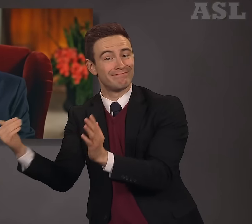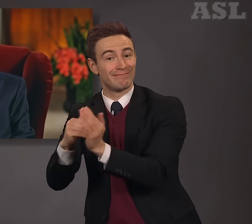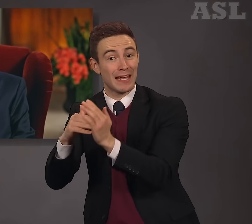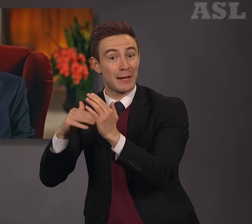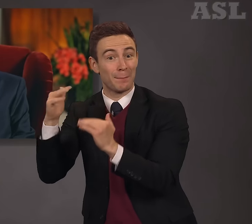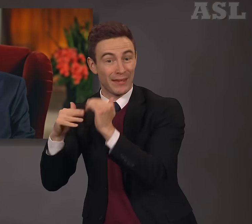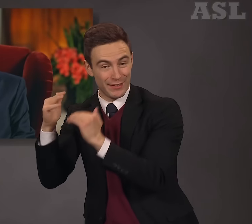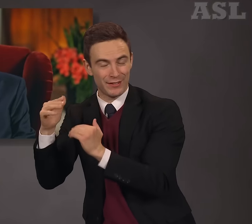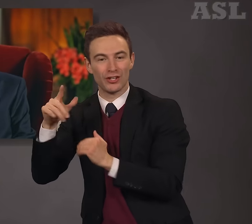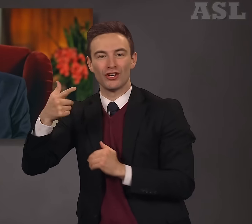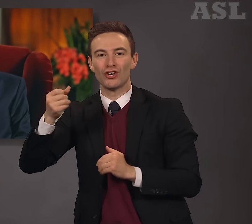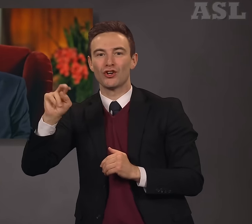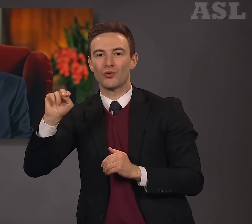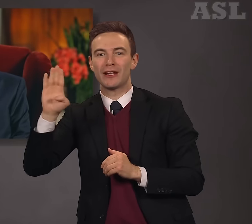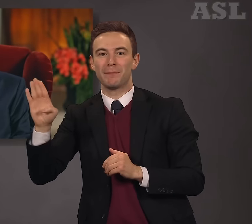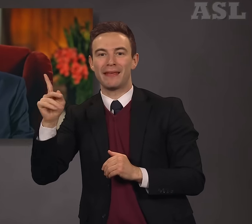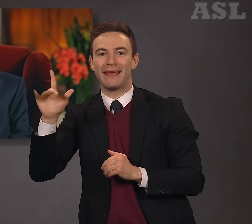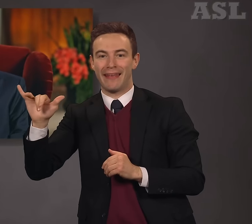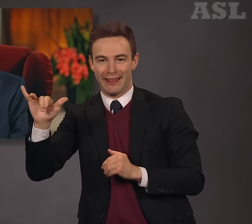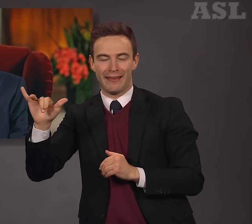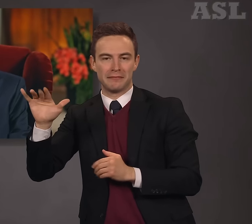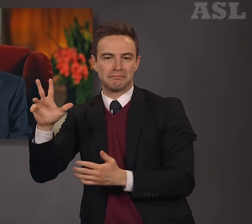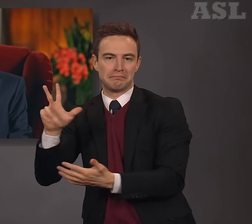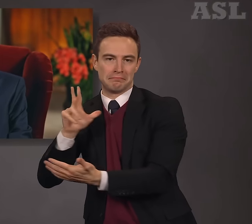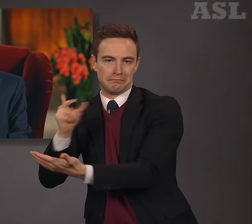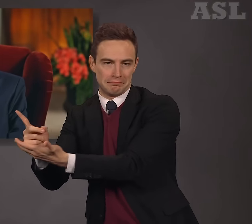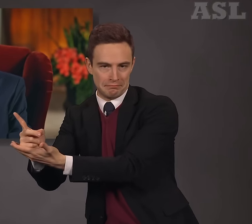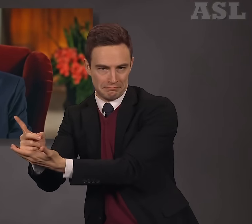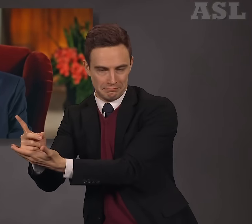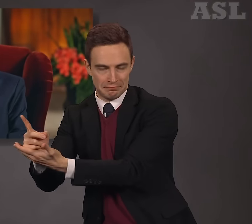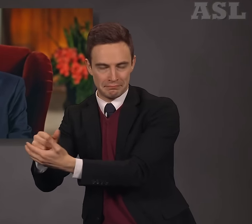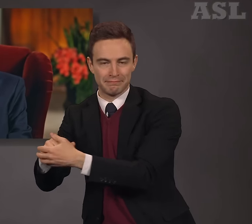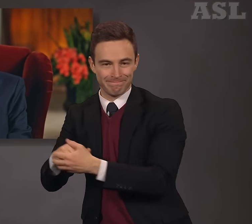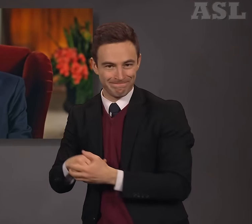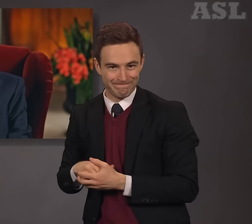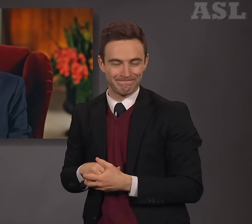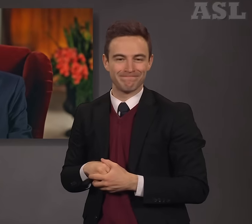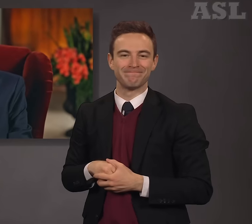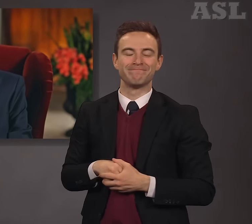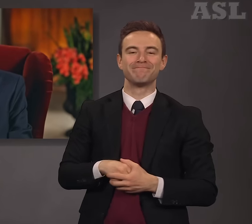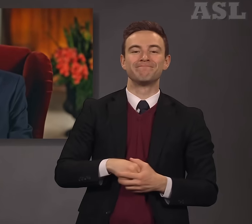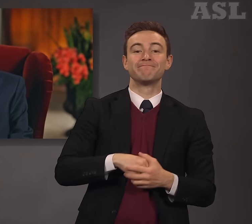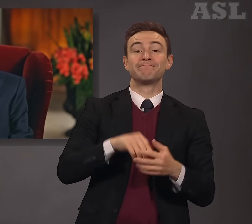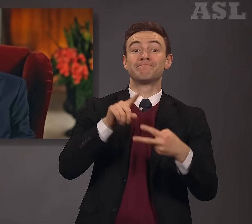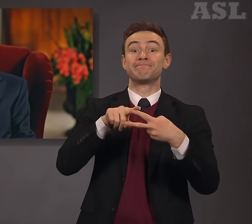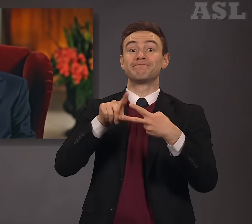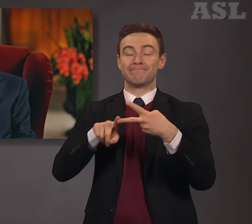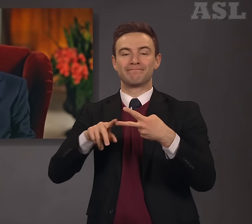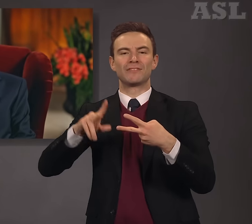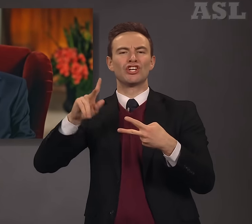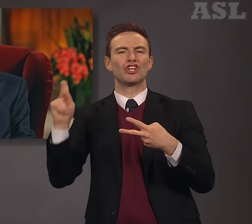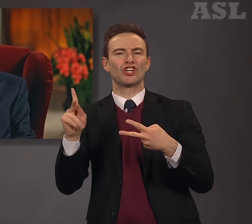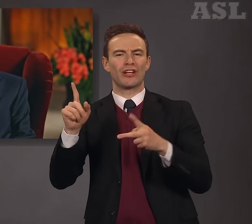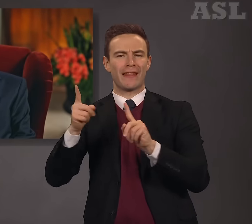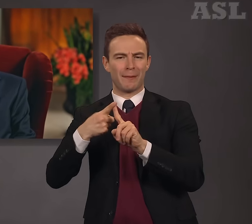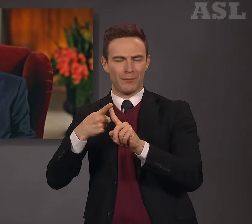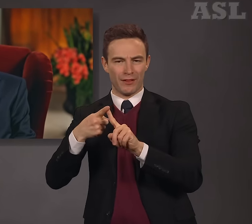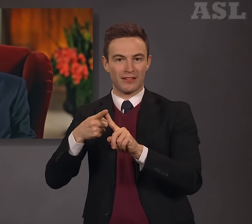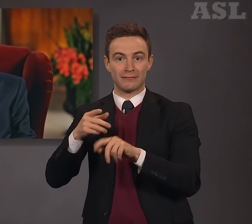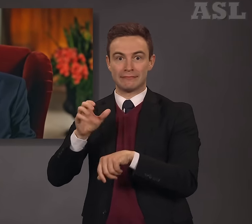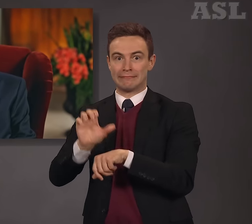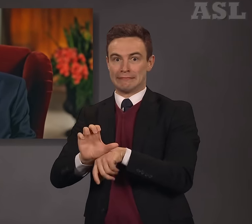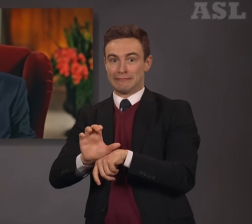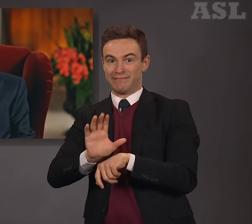rebuilt and then dedicated by President Gordon B. Hinckley. The Kirtland temple